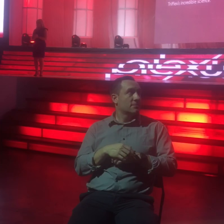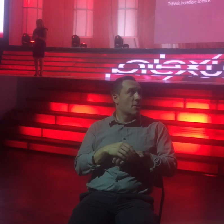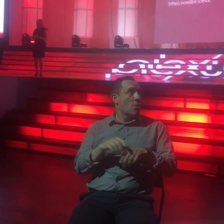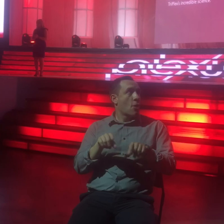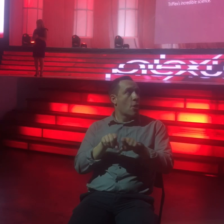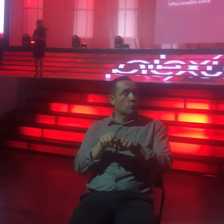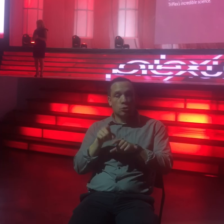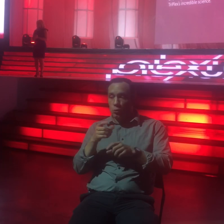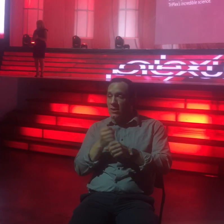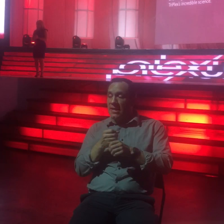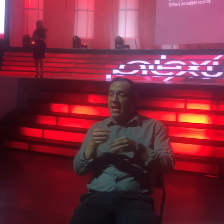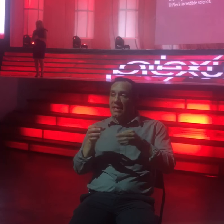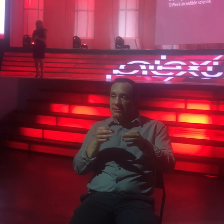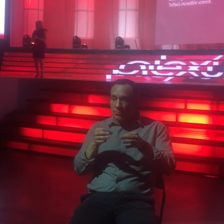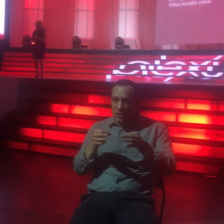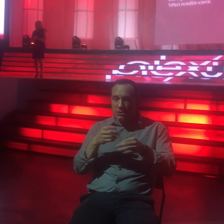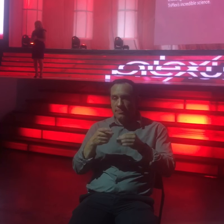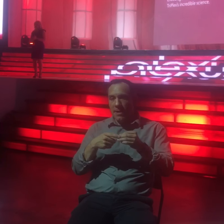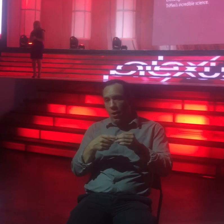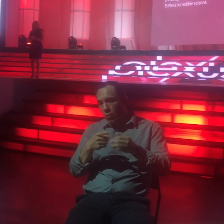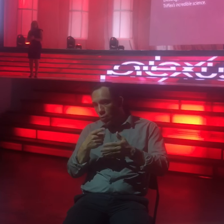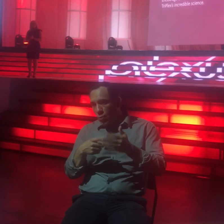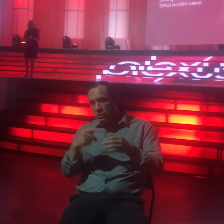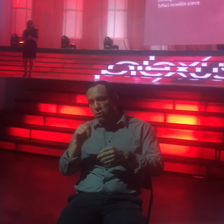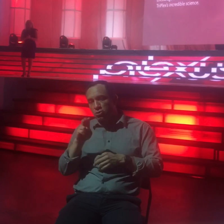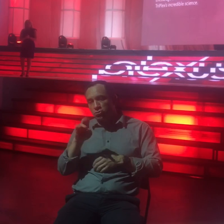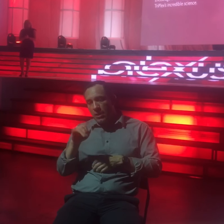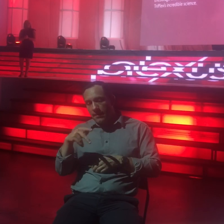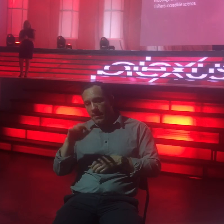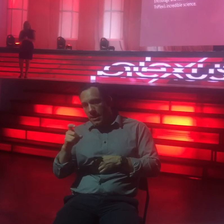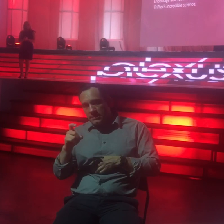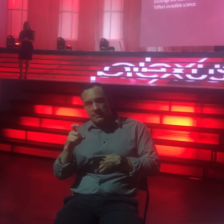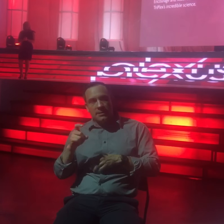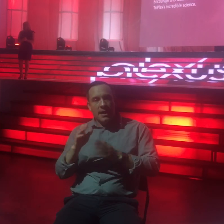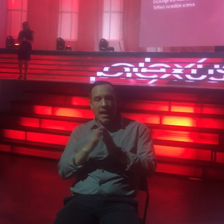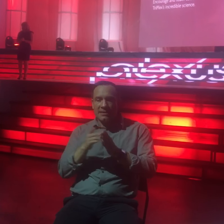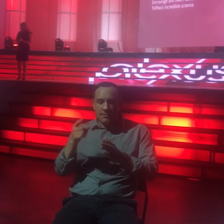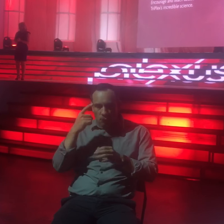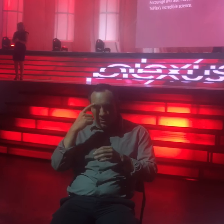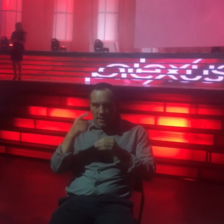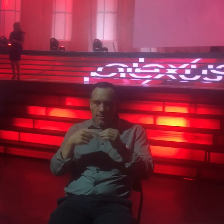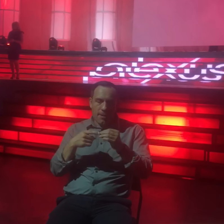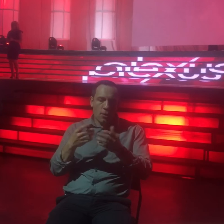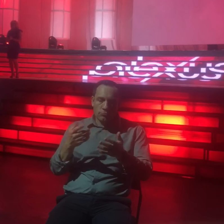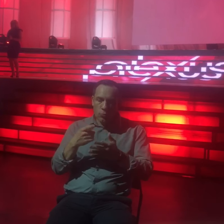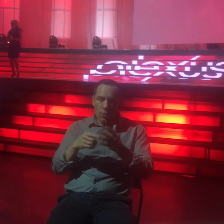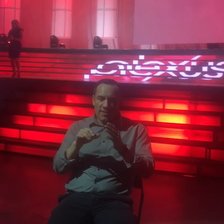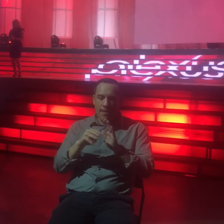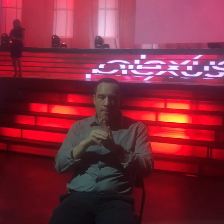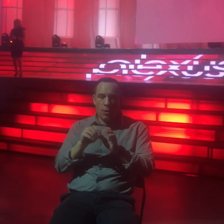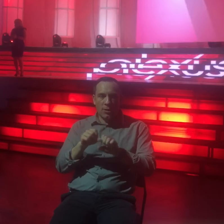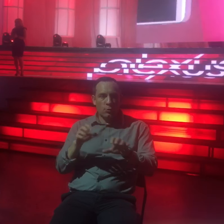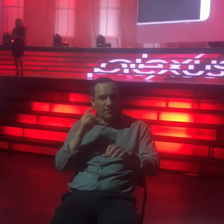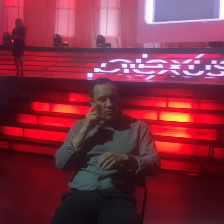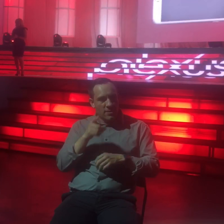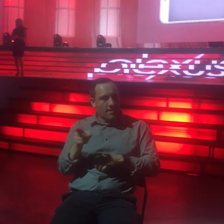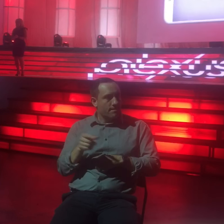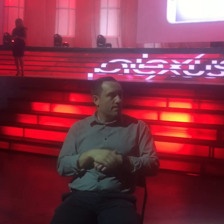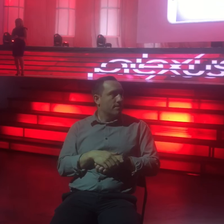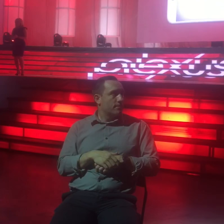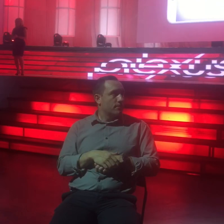Triplex, motivated by success stories, and asked to think about what the Plexus social marketing model can do for them. To make sure things